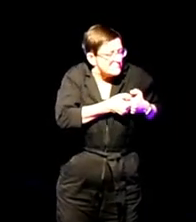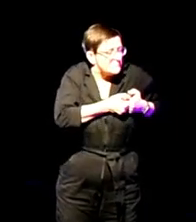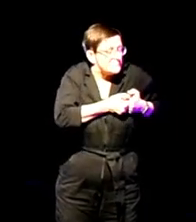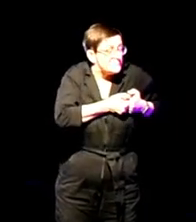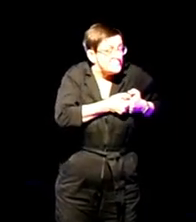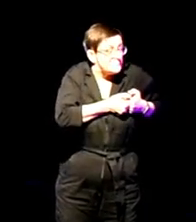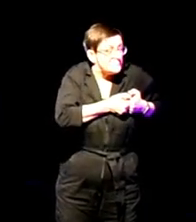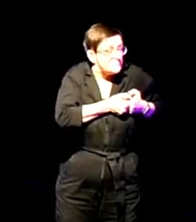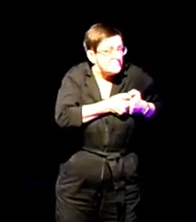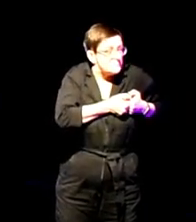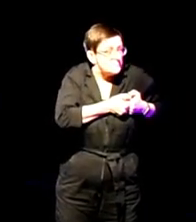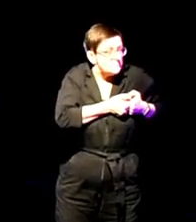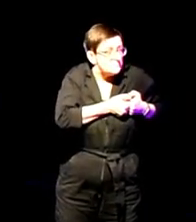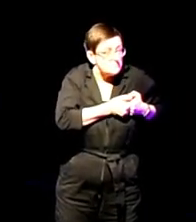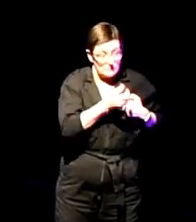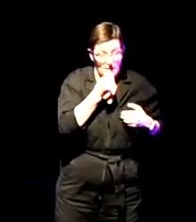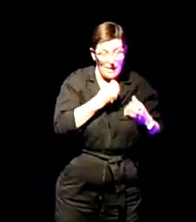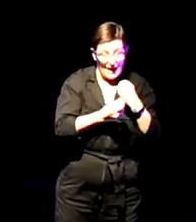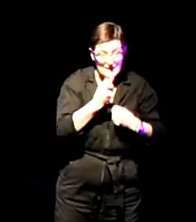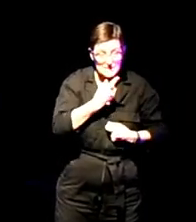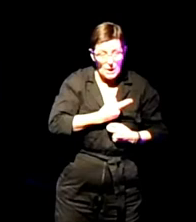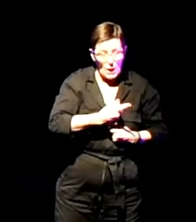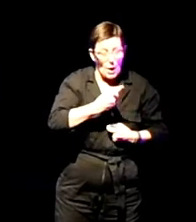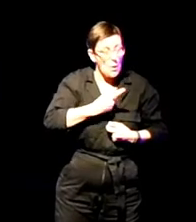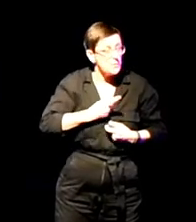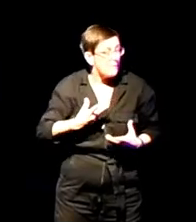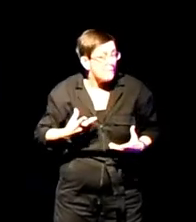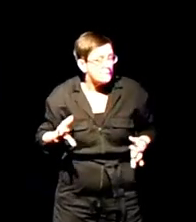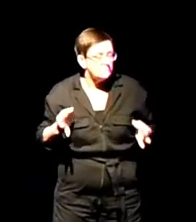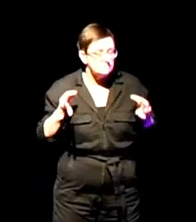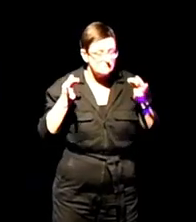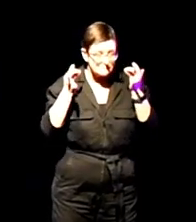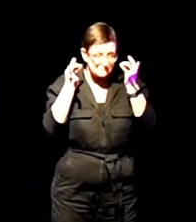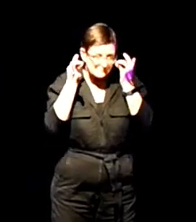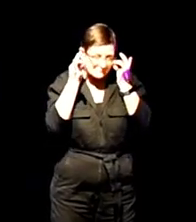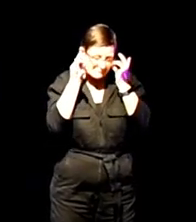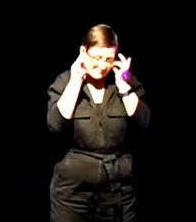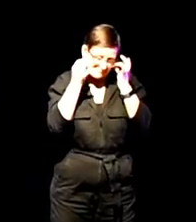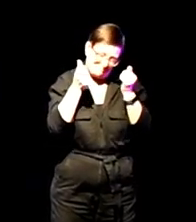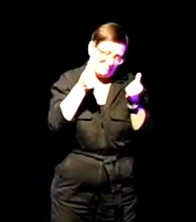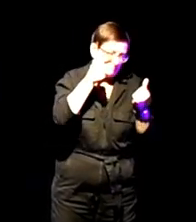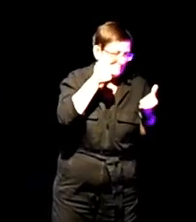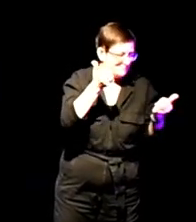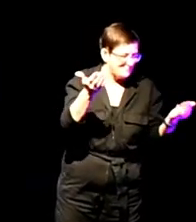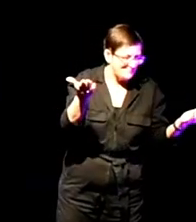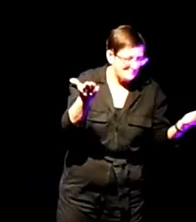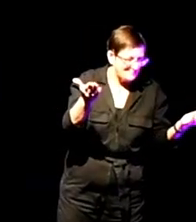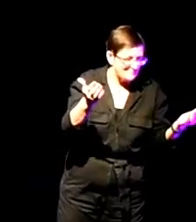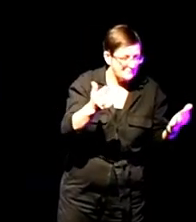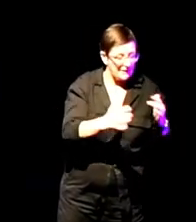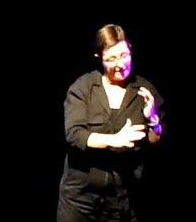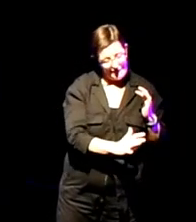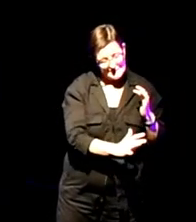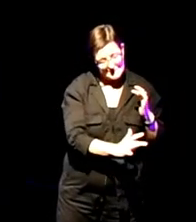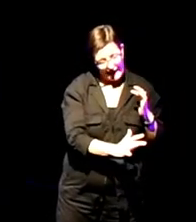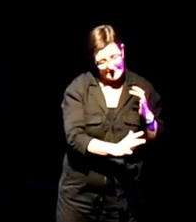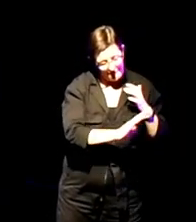and she ate alone while listening to, you guessed it,